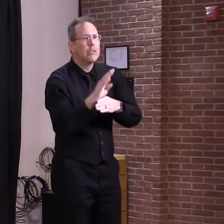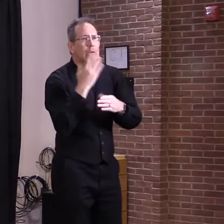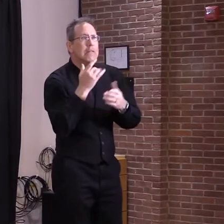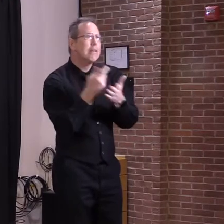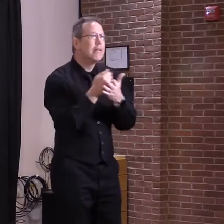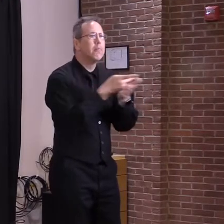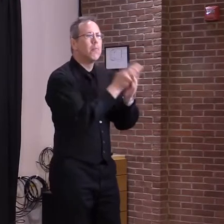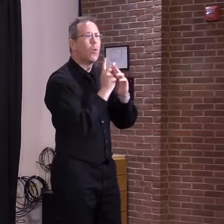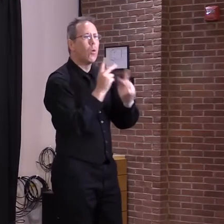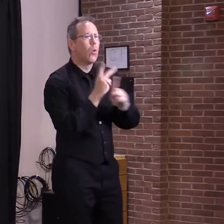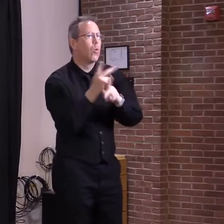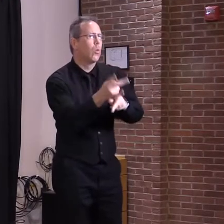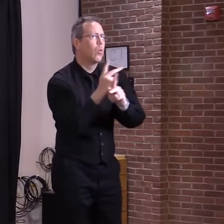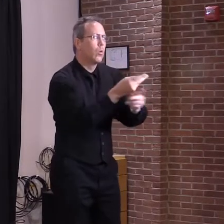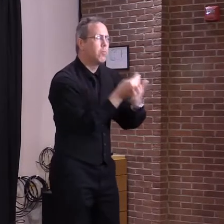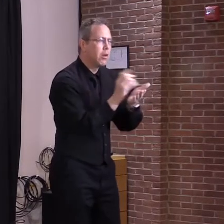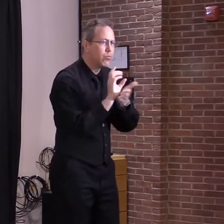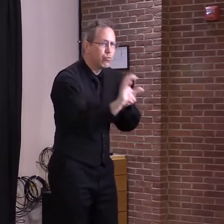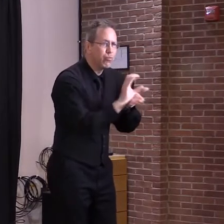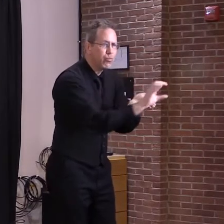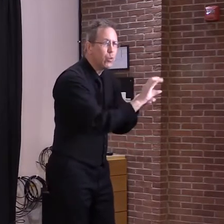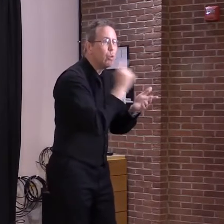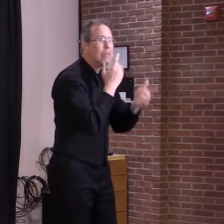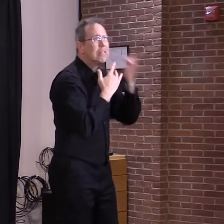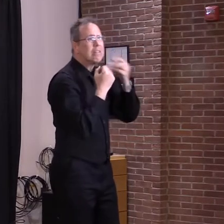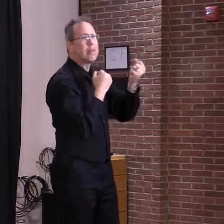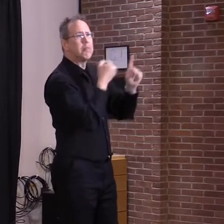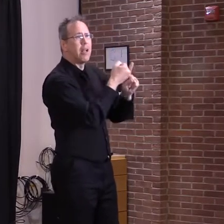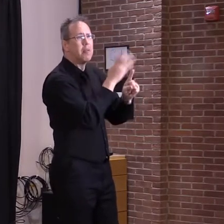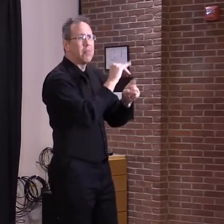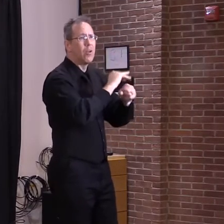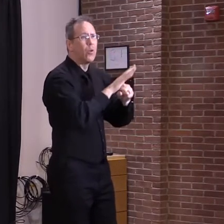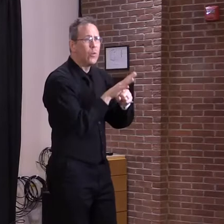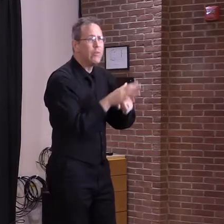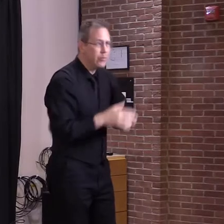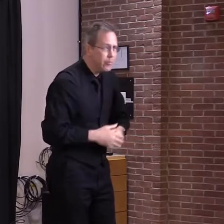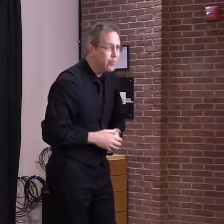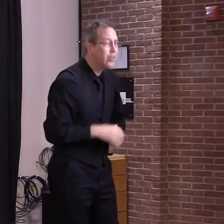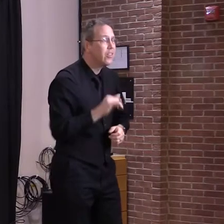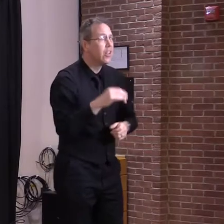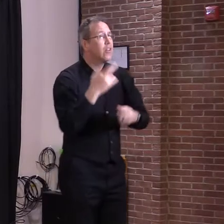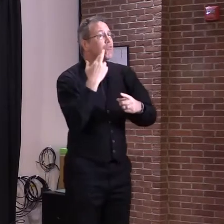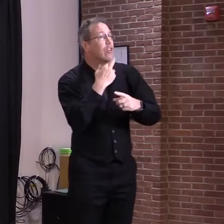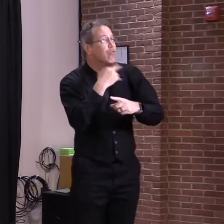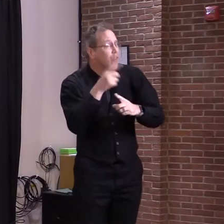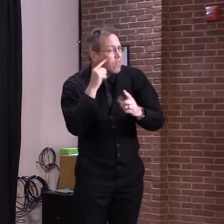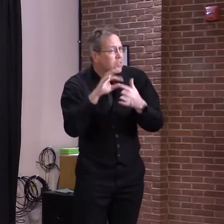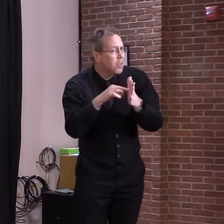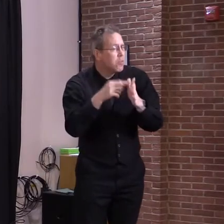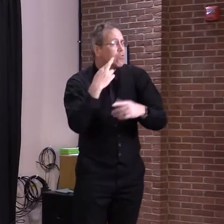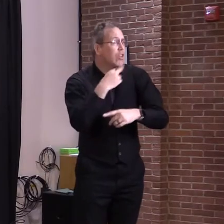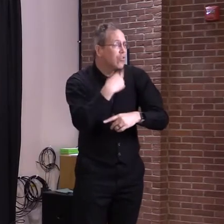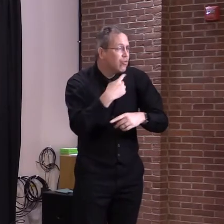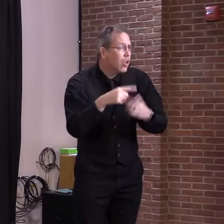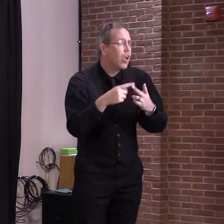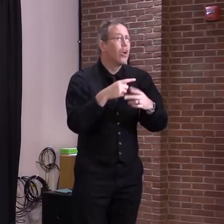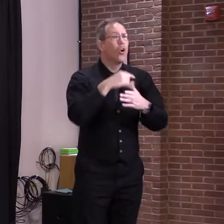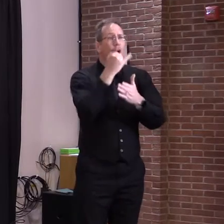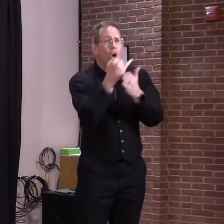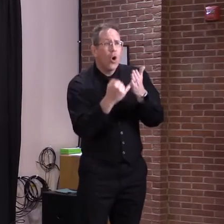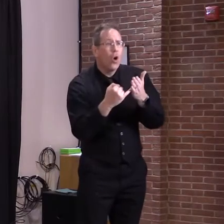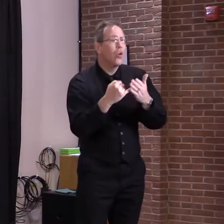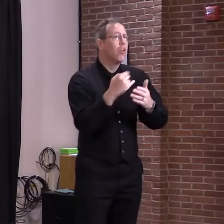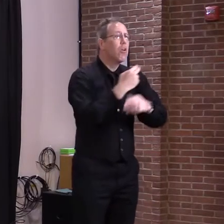hard by the pandemic, like hospitality, agriculture, and the arts. I've also asked